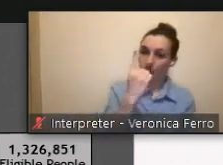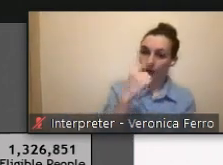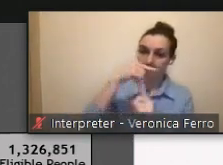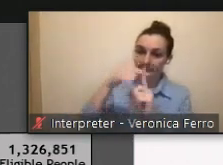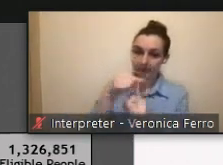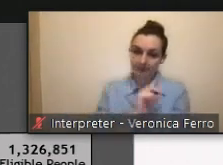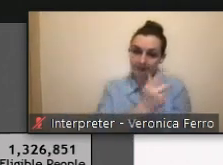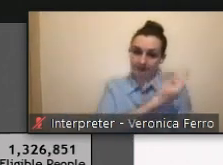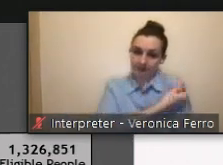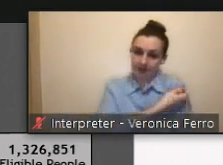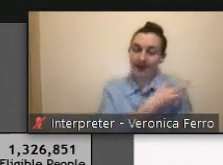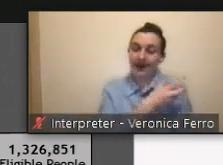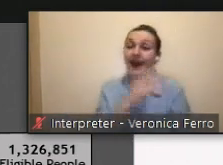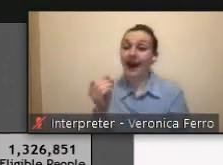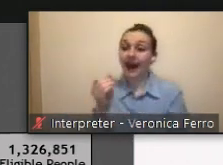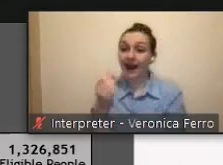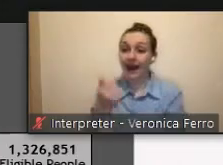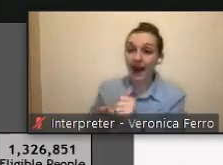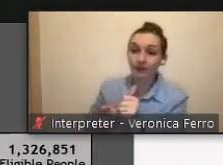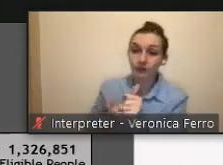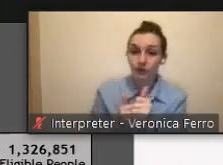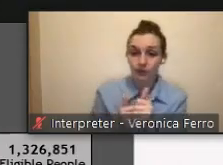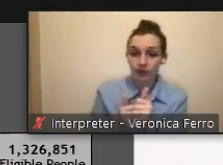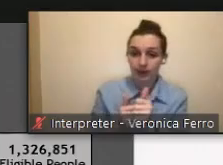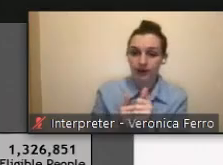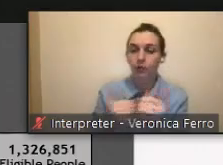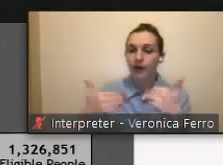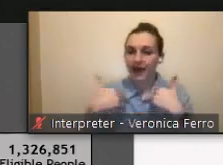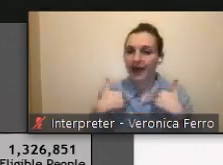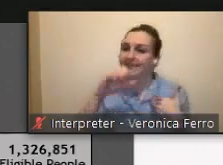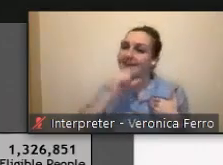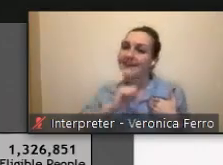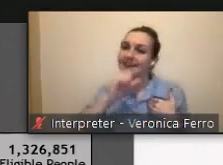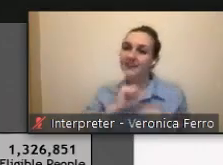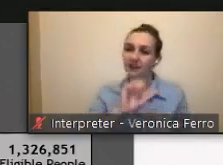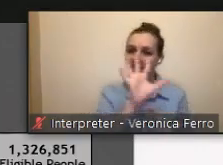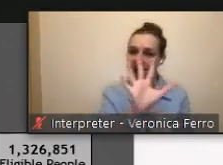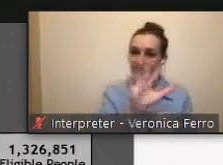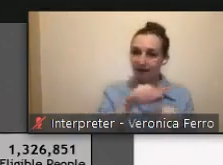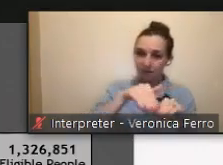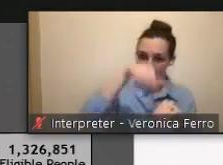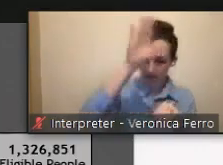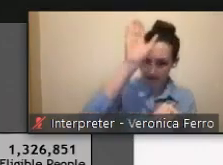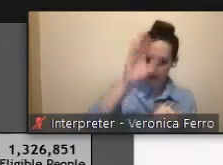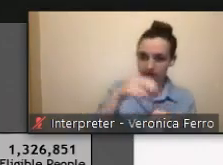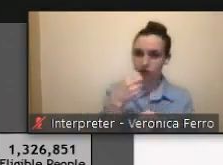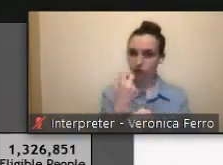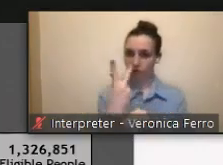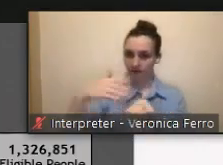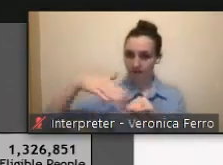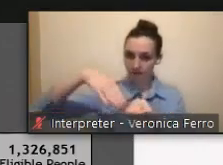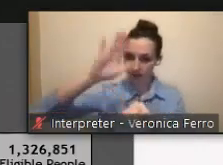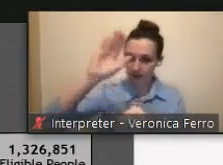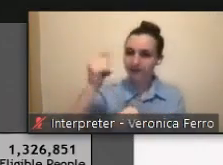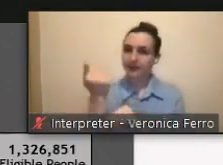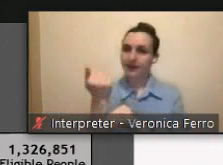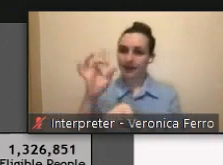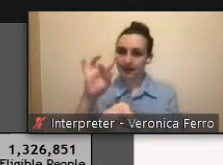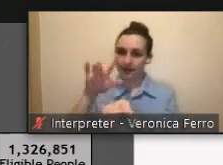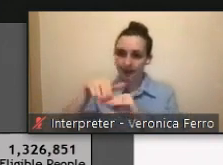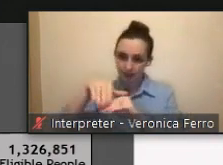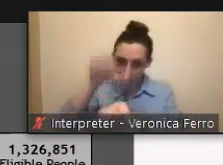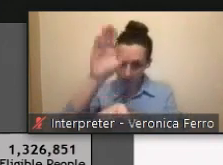4 age breakouts. We have the 5+ breakout, which is everybody who's eligible. Our 12+, 18+, and 65+ that we